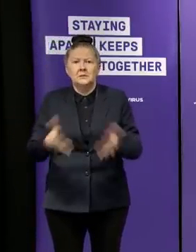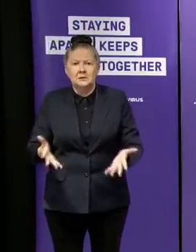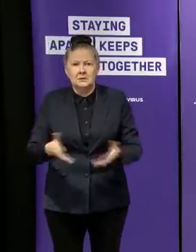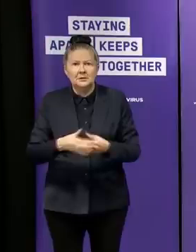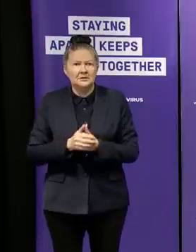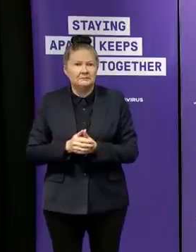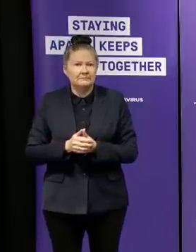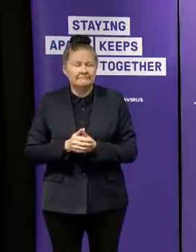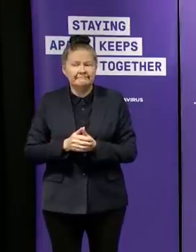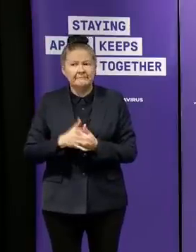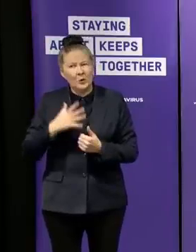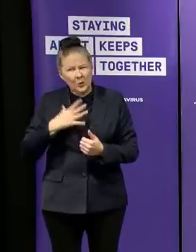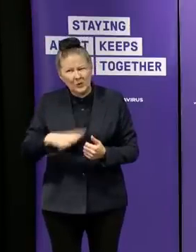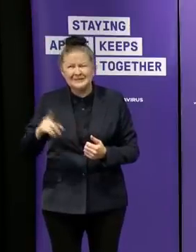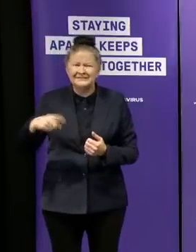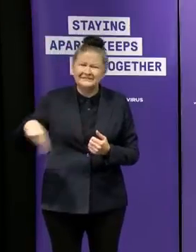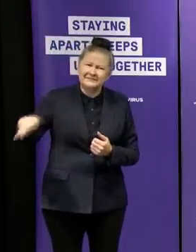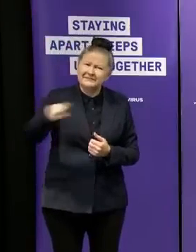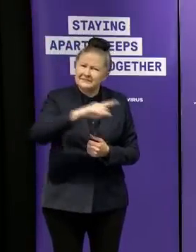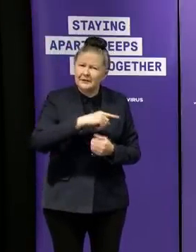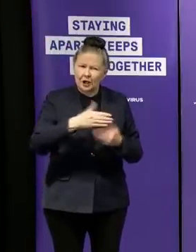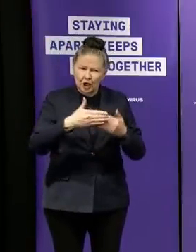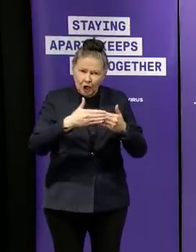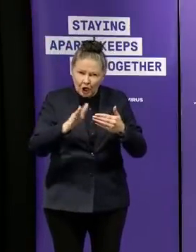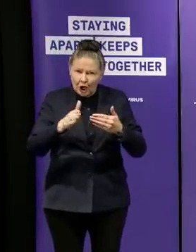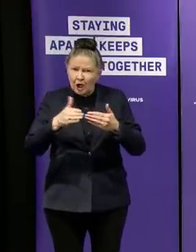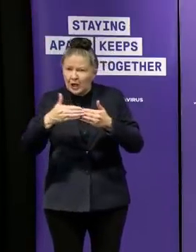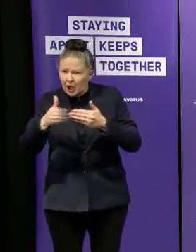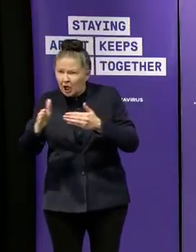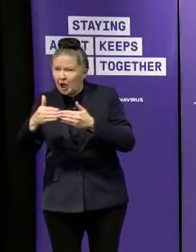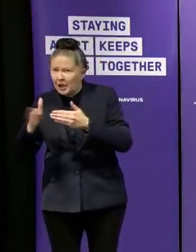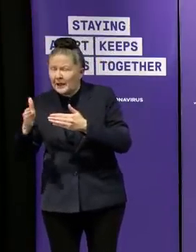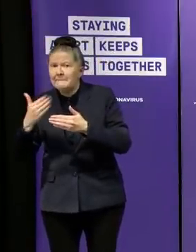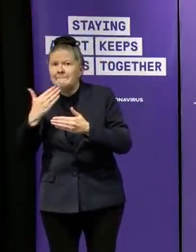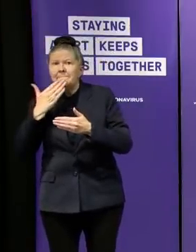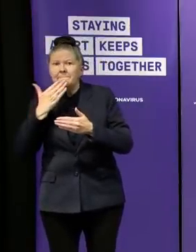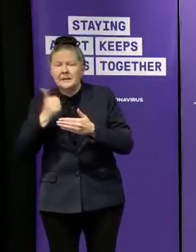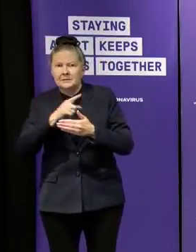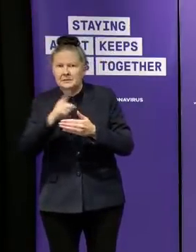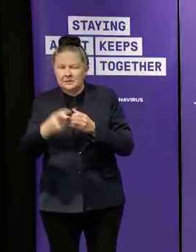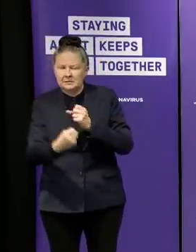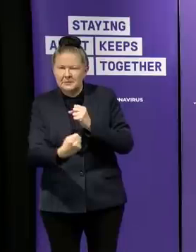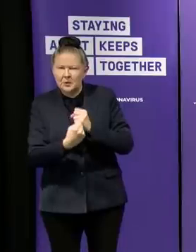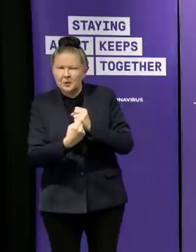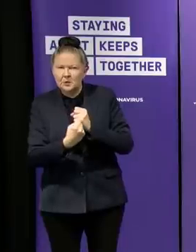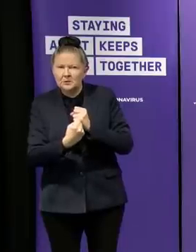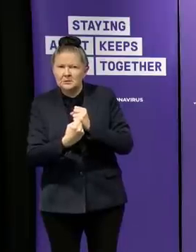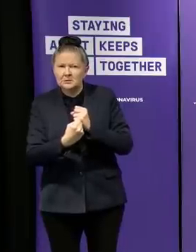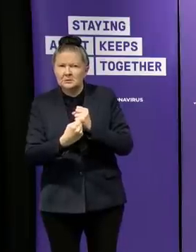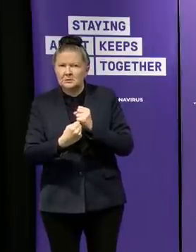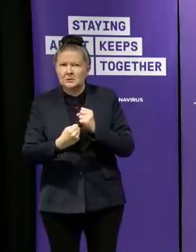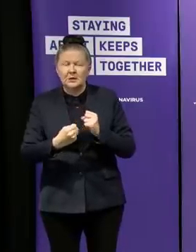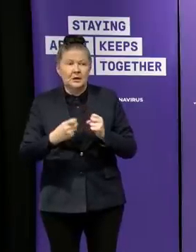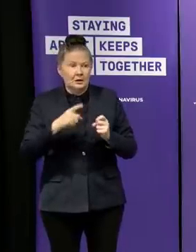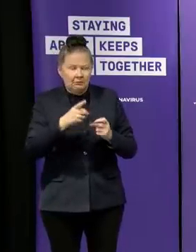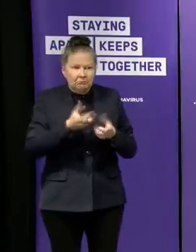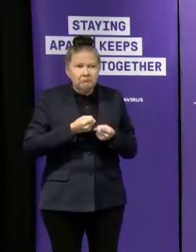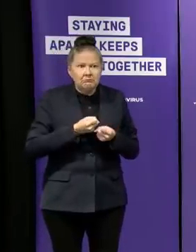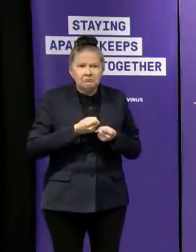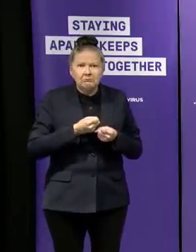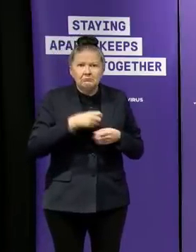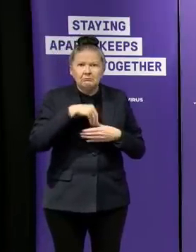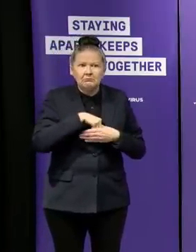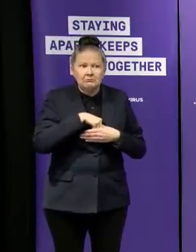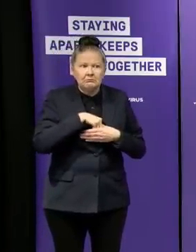possible, for those who've got it, we will need their cooperation and we will need their support. For them, their contacts, and their